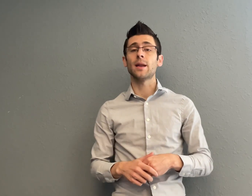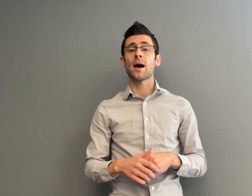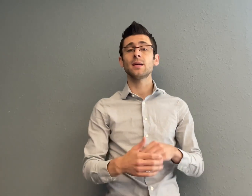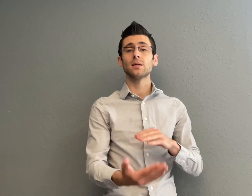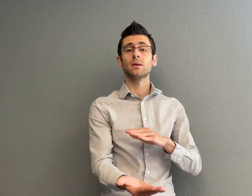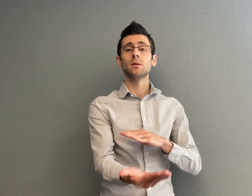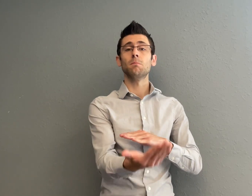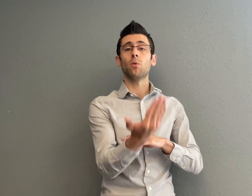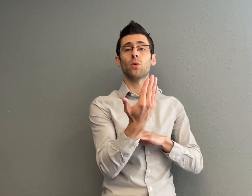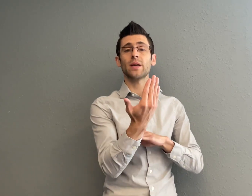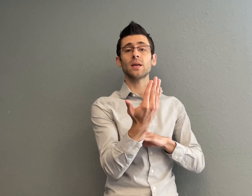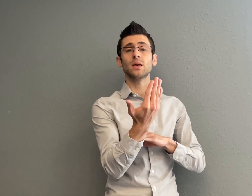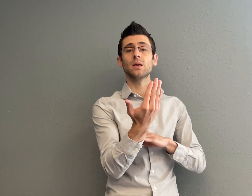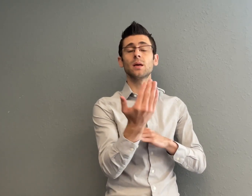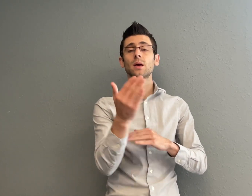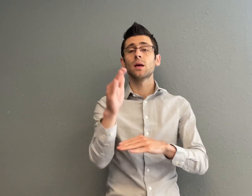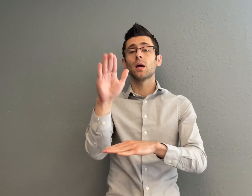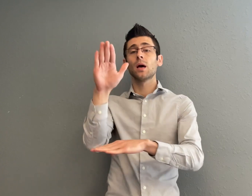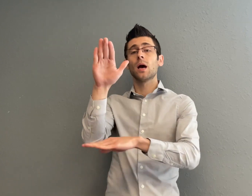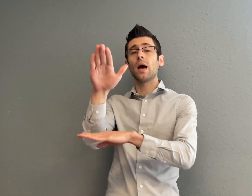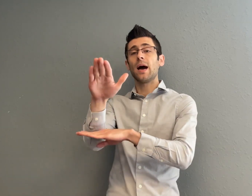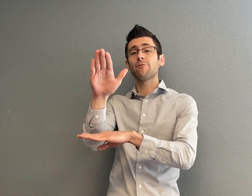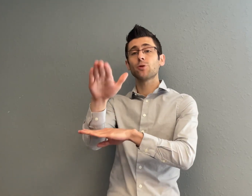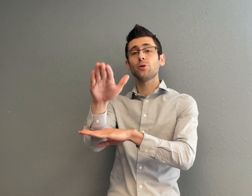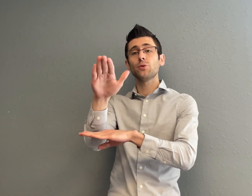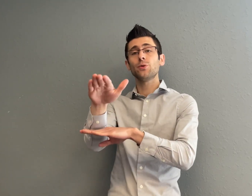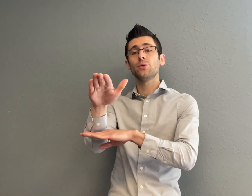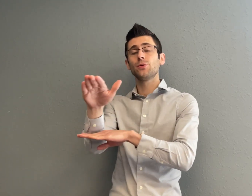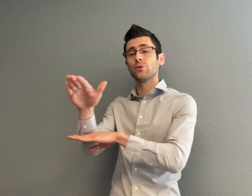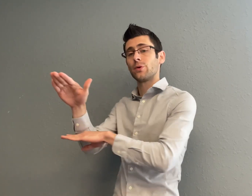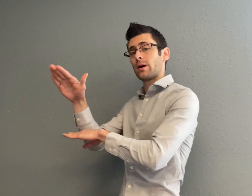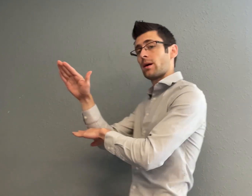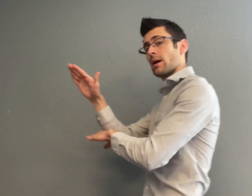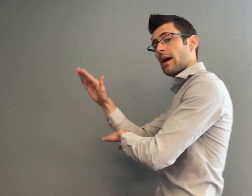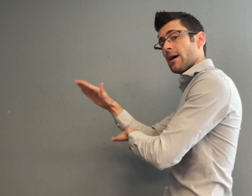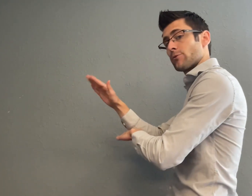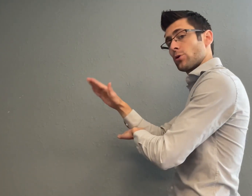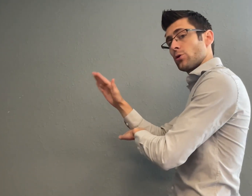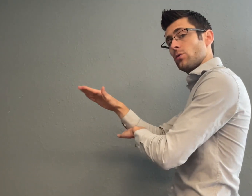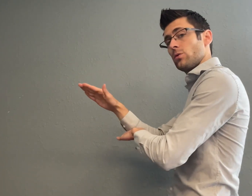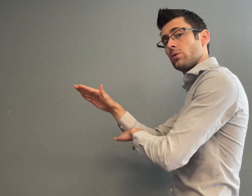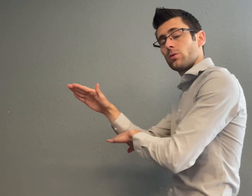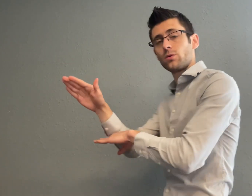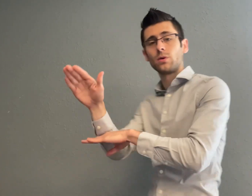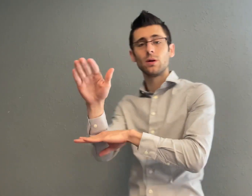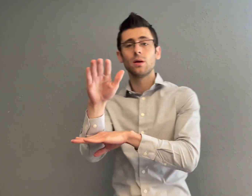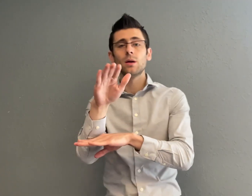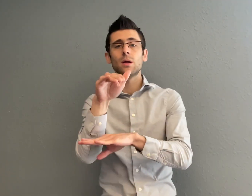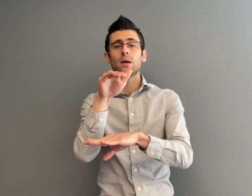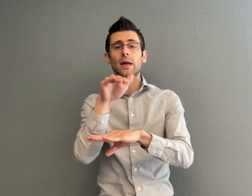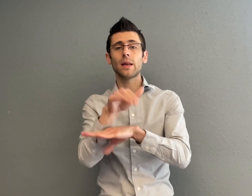night. Morning, afternoon, afternoon, and